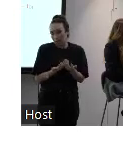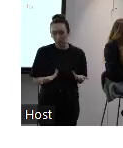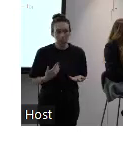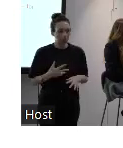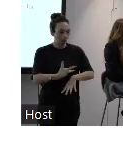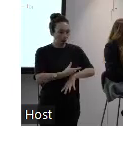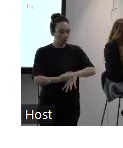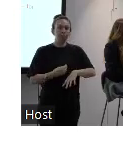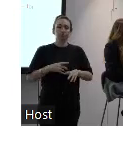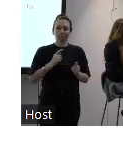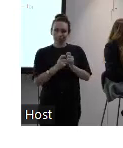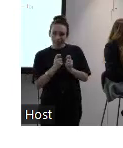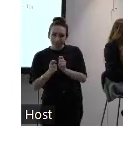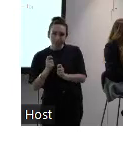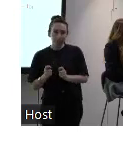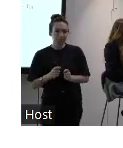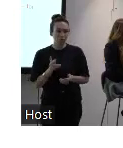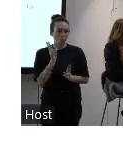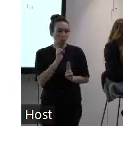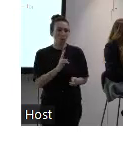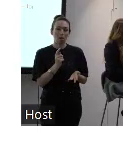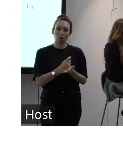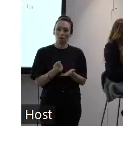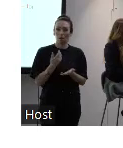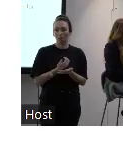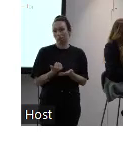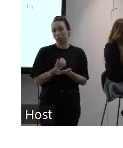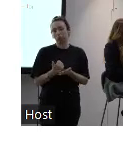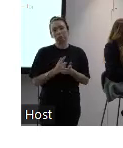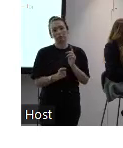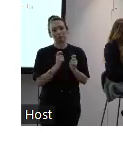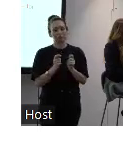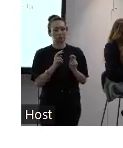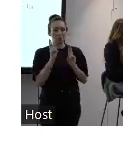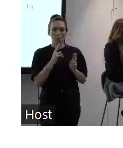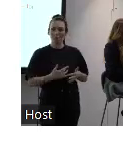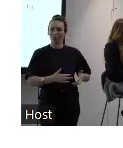scans, these blood tests, all the routine tests we can offer them will come back normal.